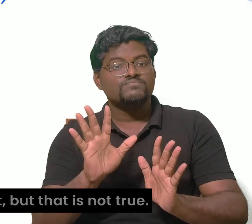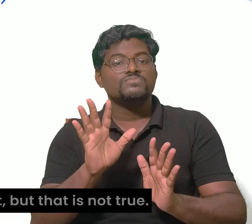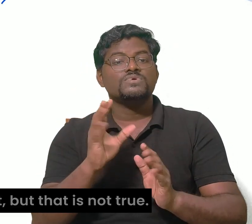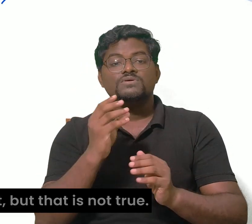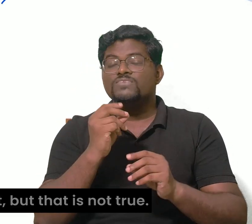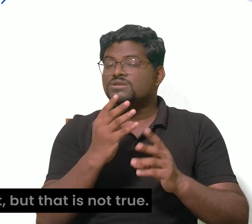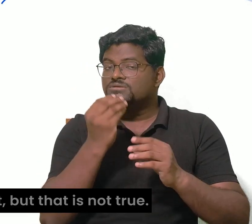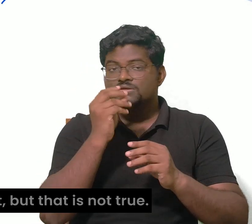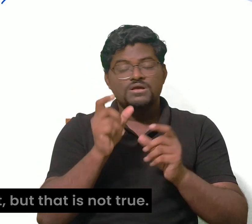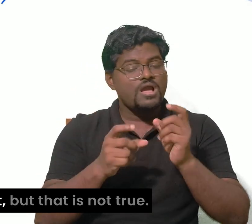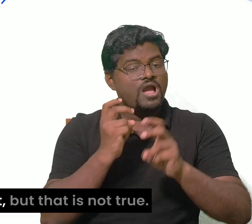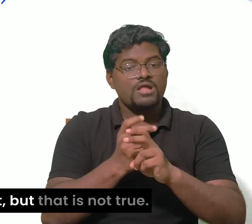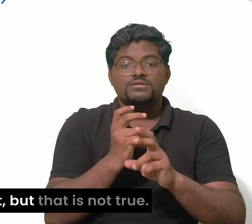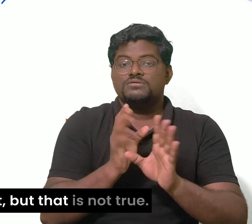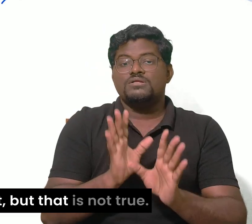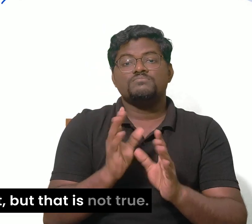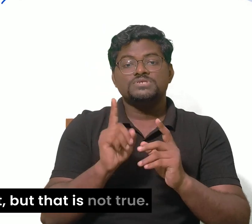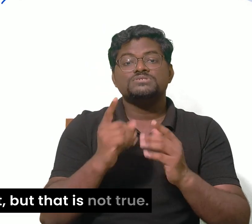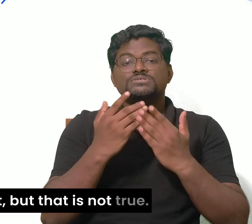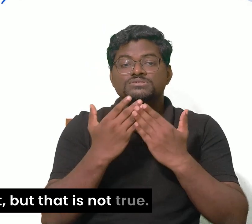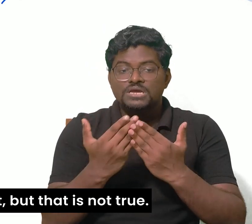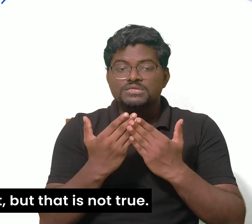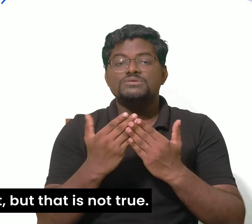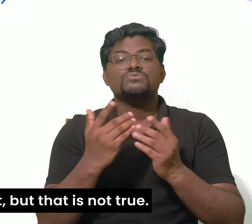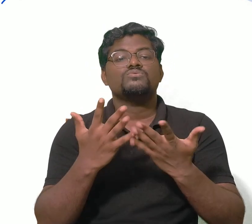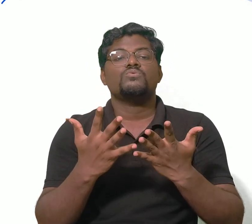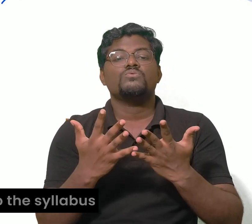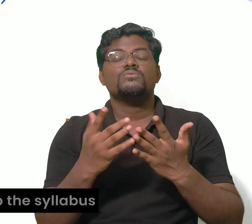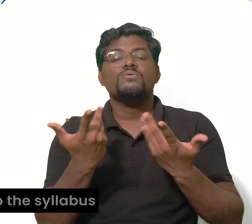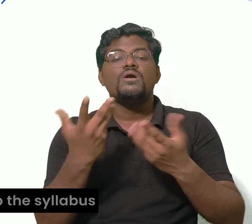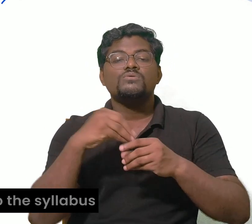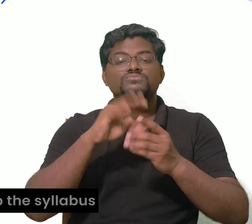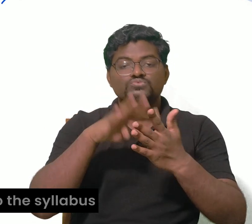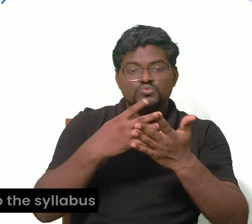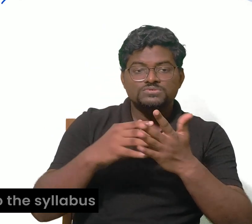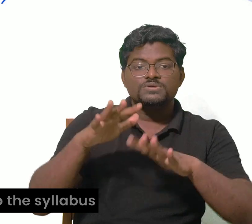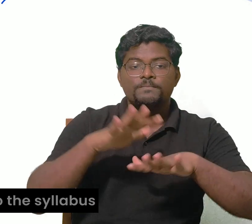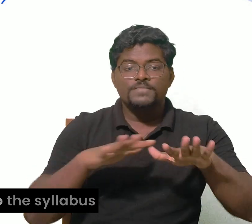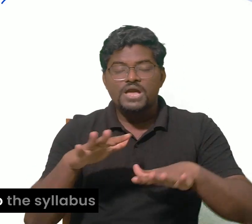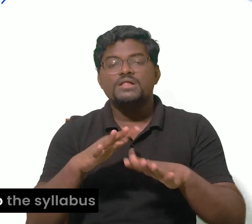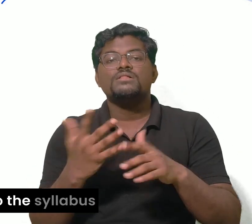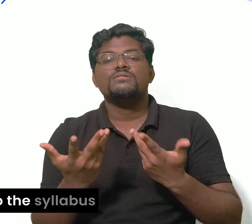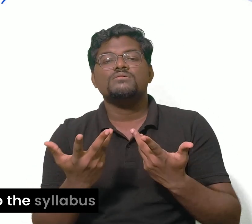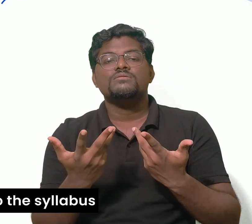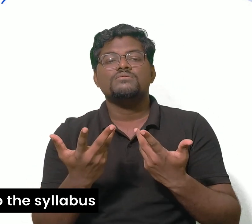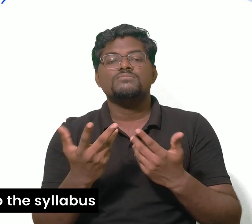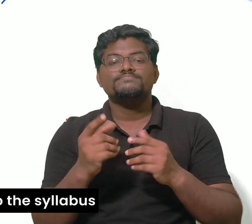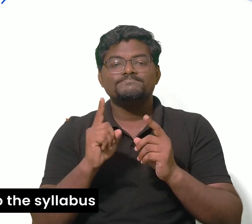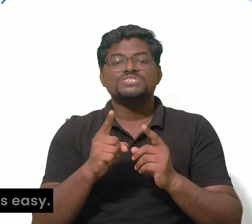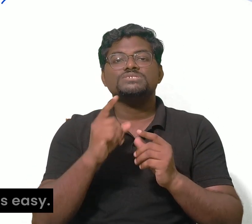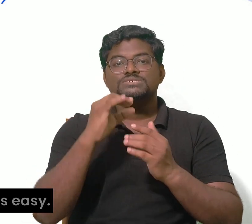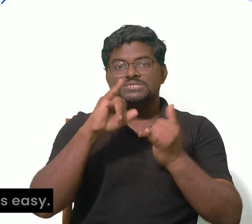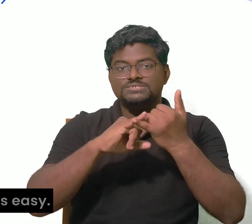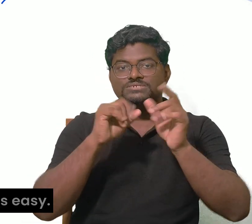are thinking GK part is very hard to study, but it is not like that. As per schedule you are studying the